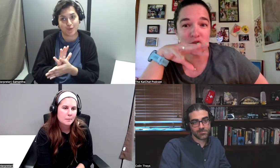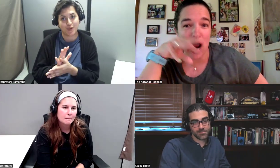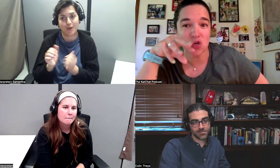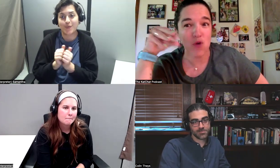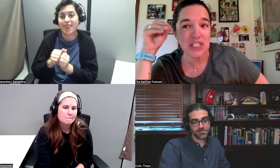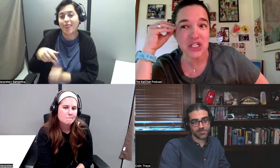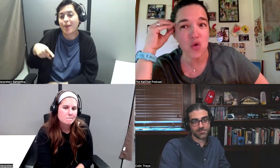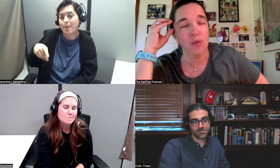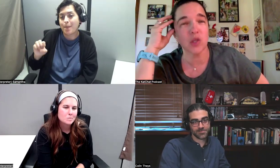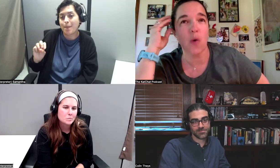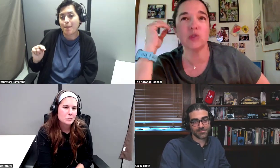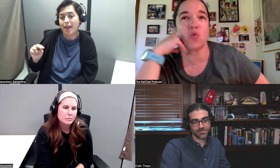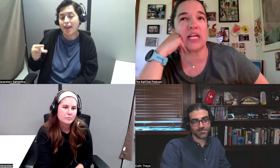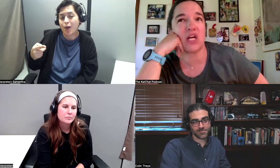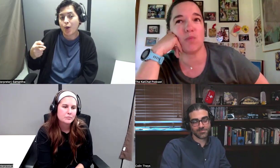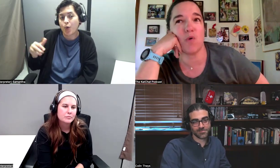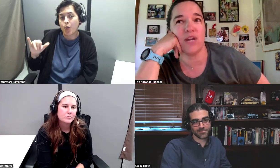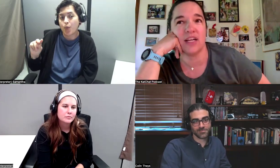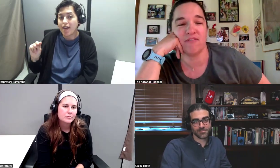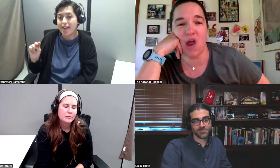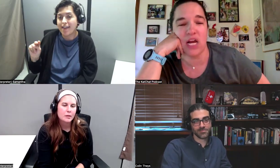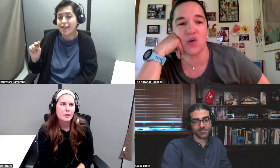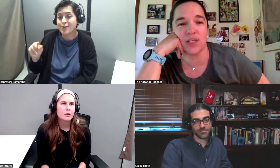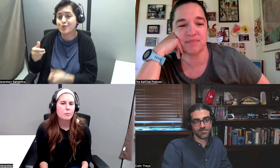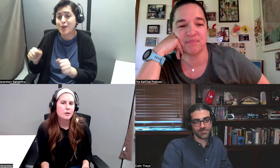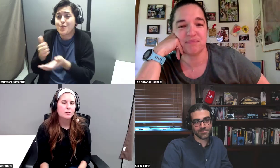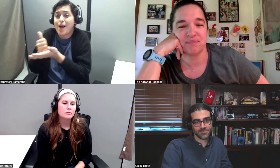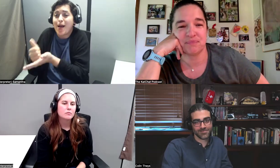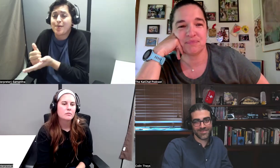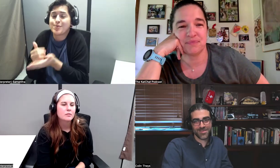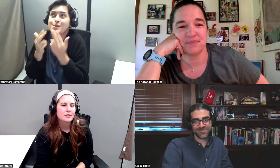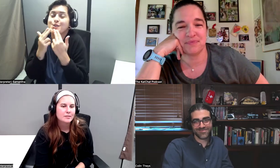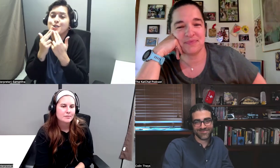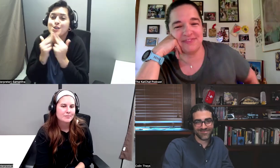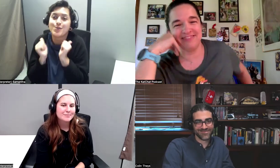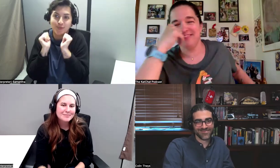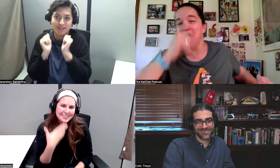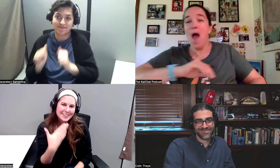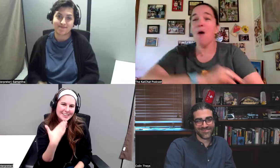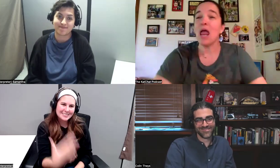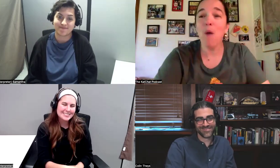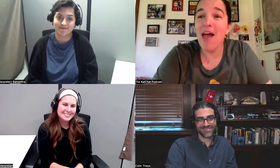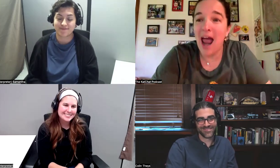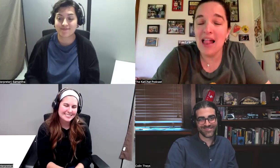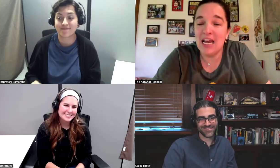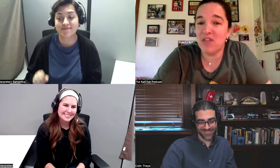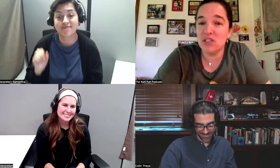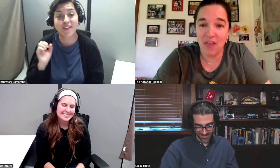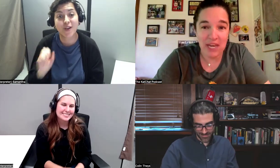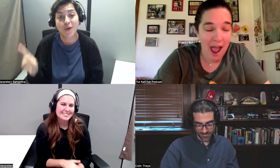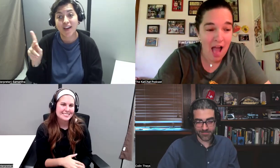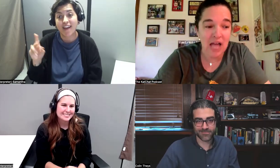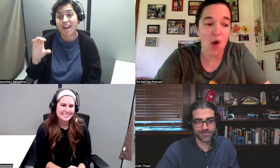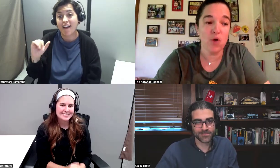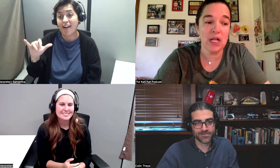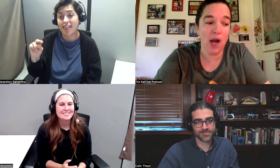penguin and then trying to rescue him. So it was a really cute movie. Very cute. Thank you. Okay, well, Colin, if there's